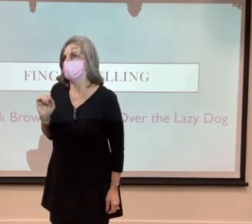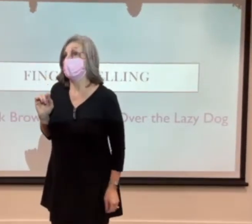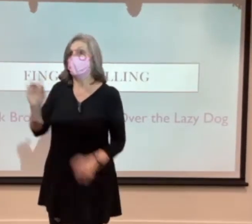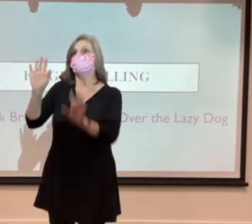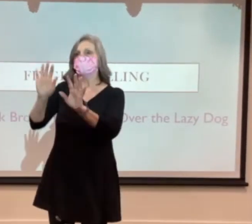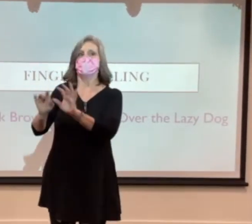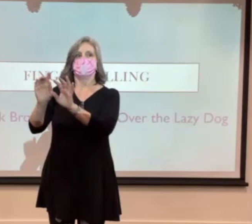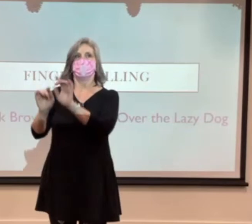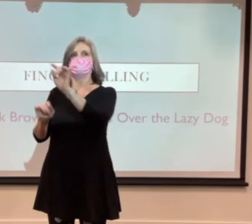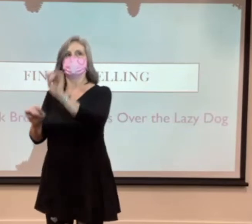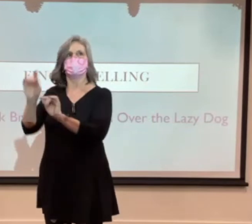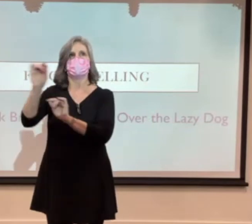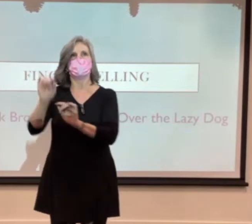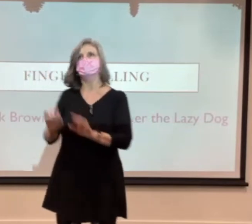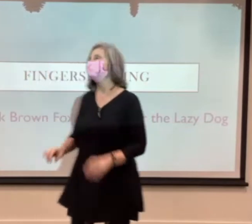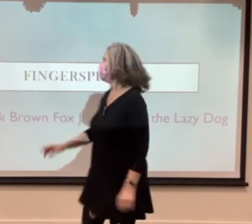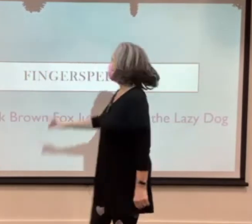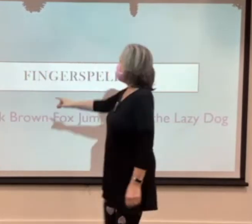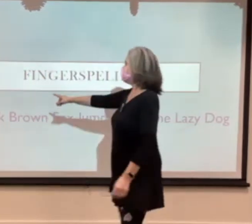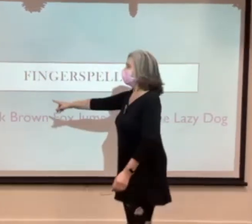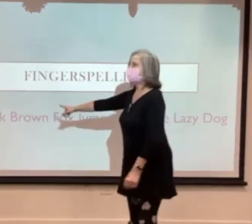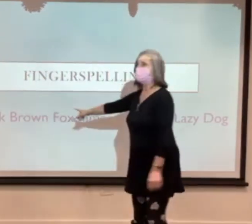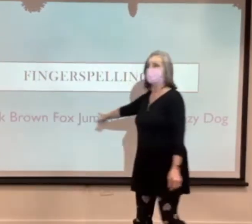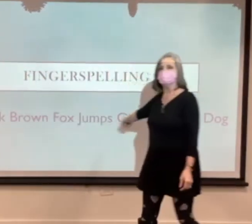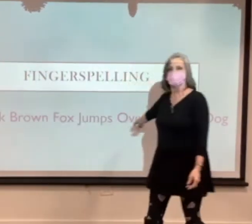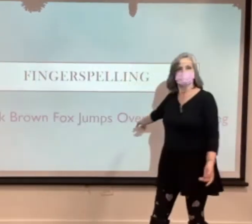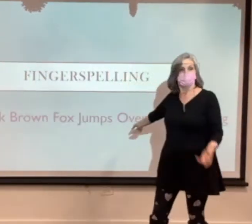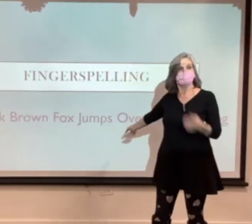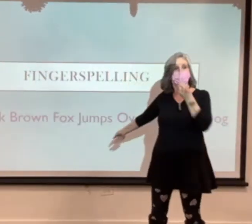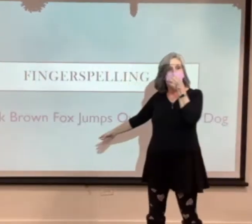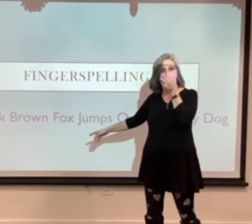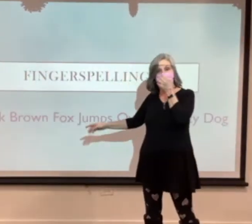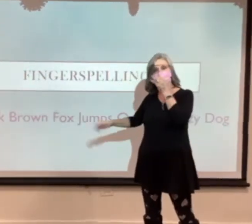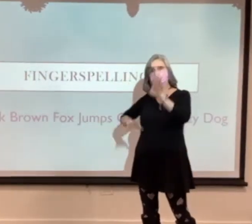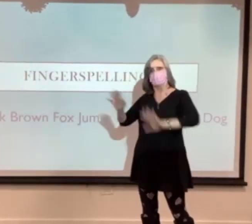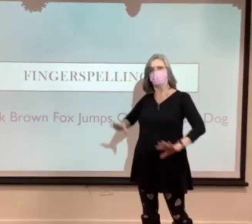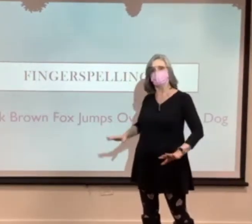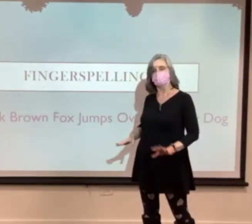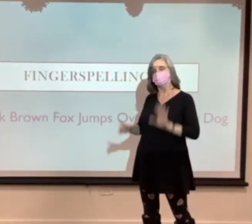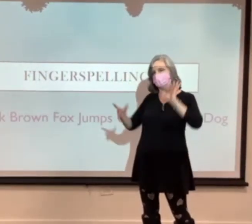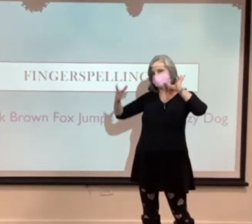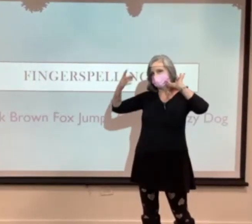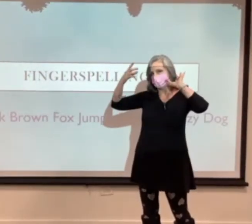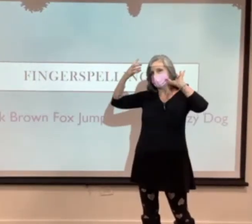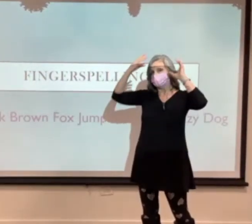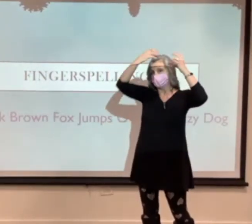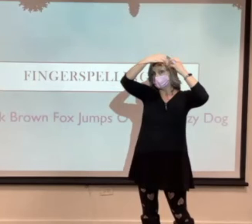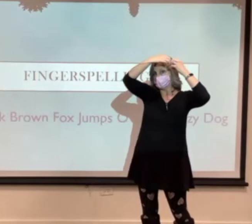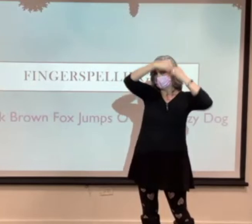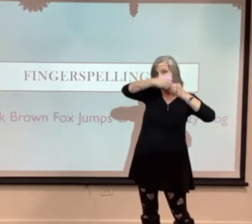Oh, F, okay, F becomes A. You take it out of context, right? Now you have the letters scattered, and it changes the way we rotely